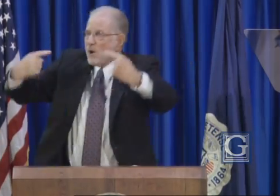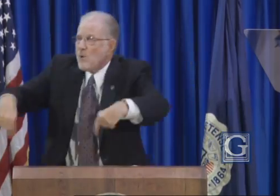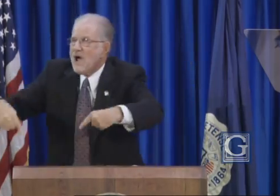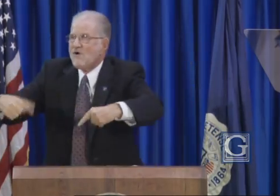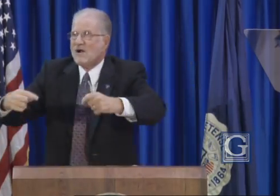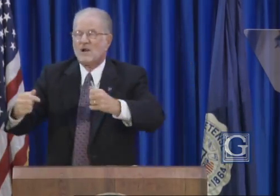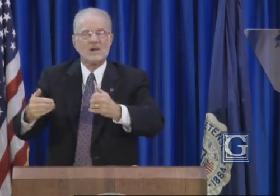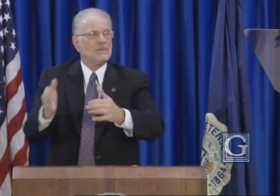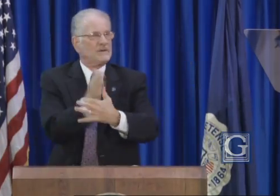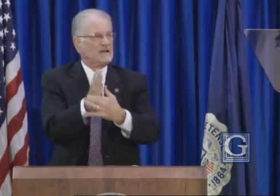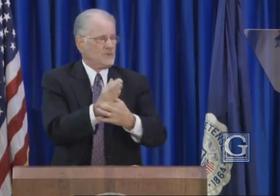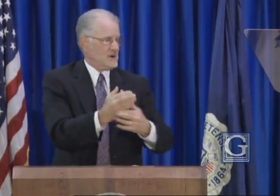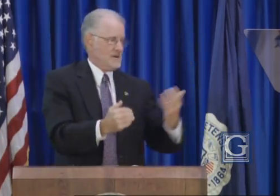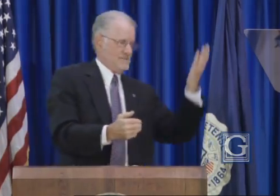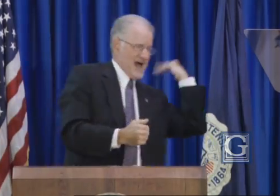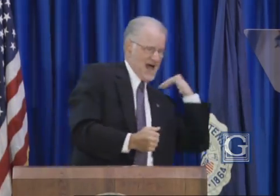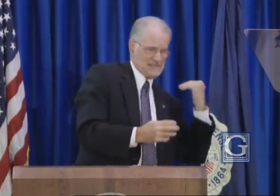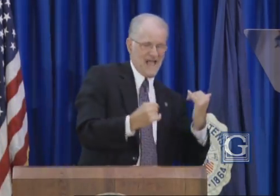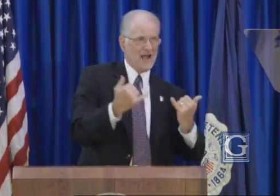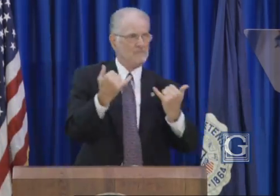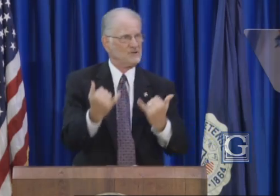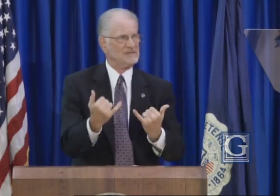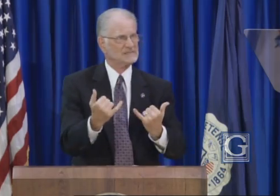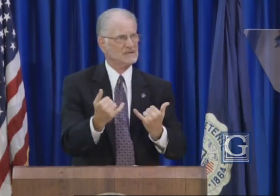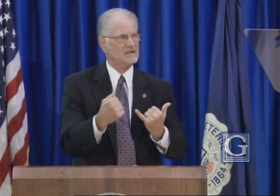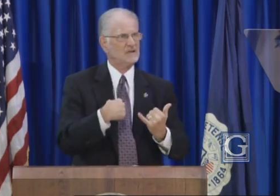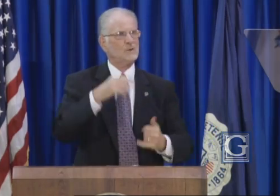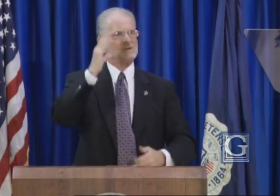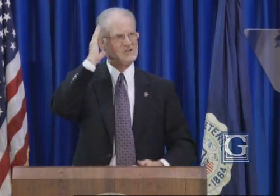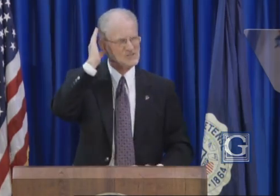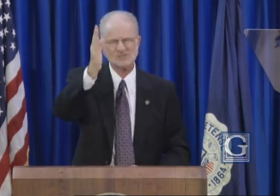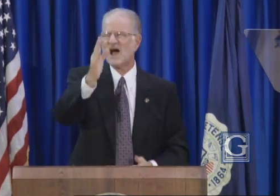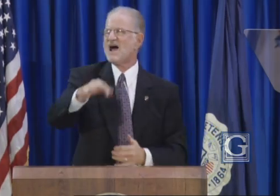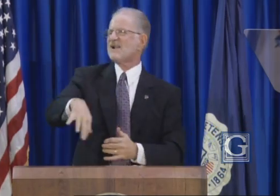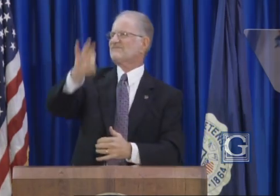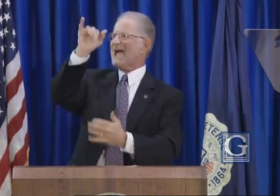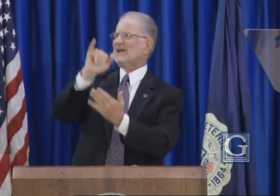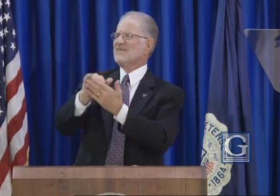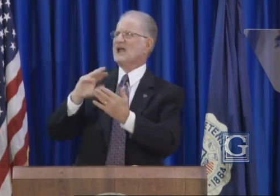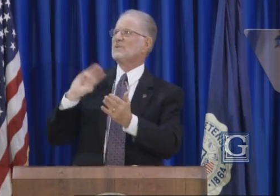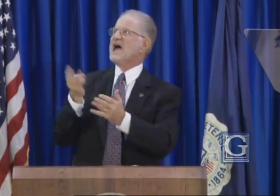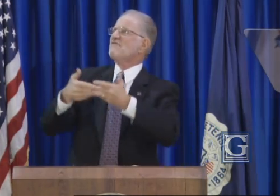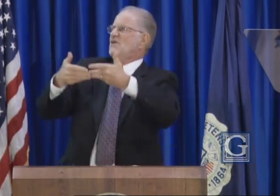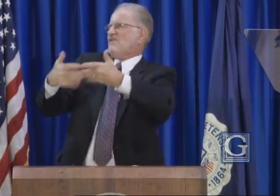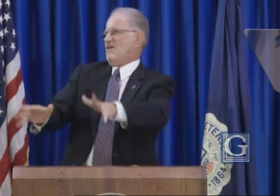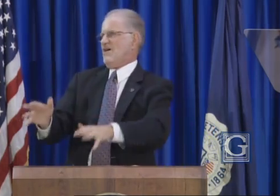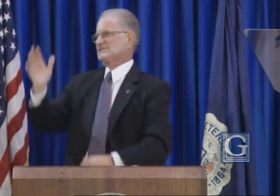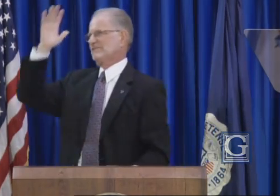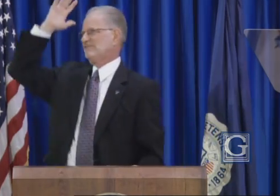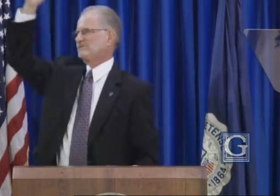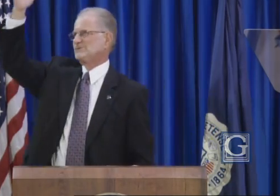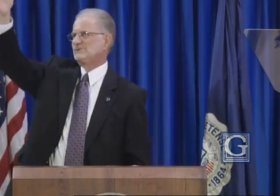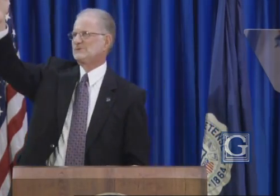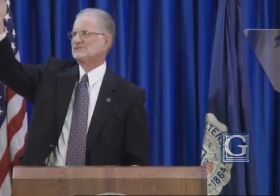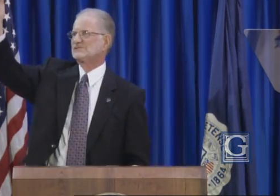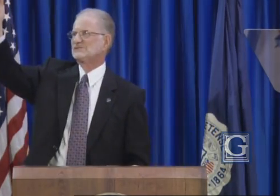if we open a quarrel between past and present, we shall find that we have lost